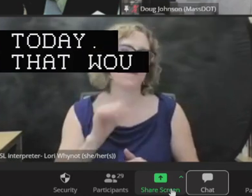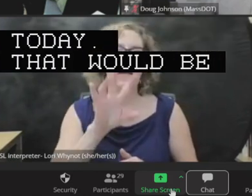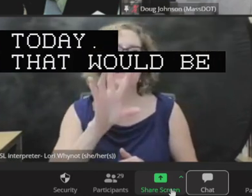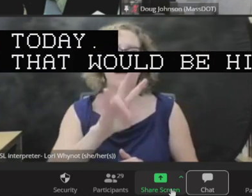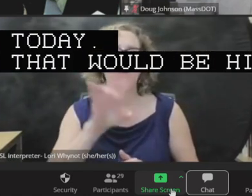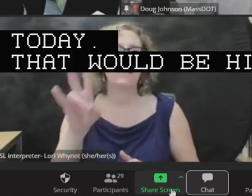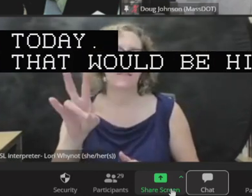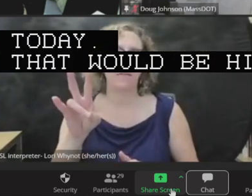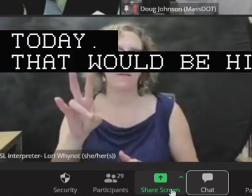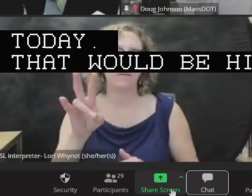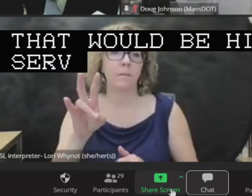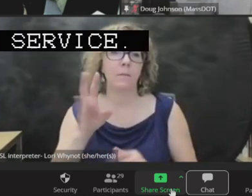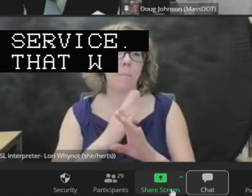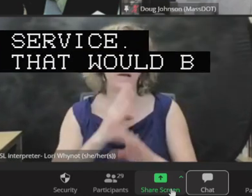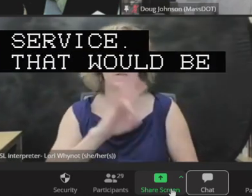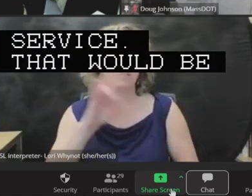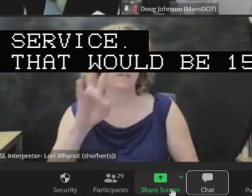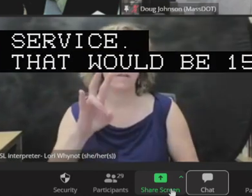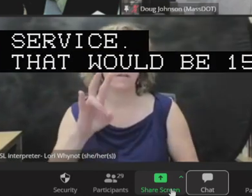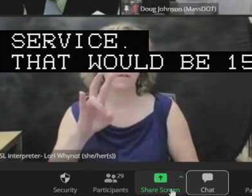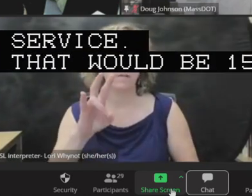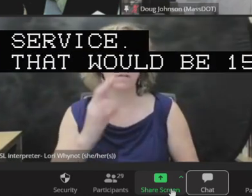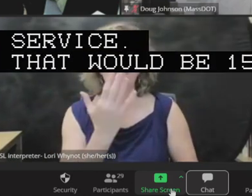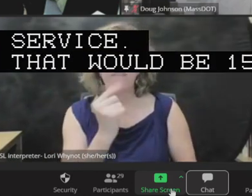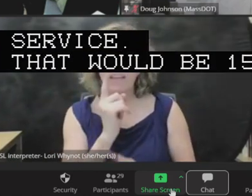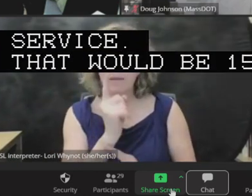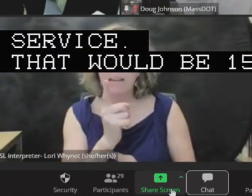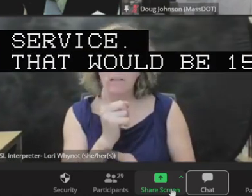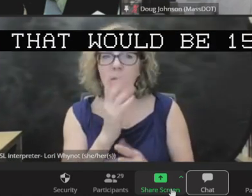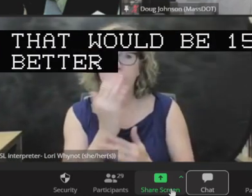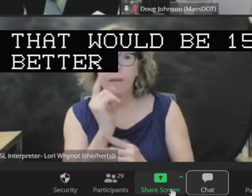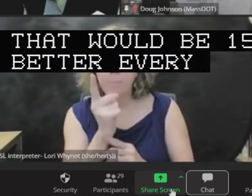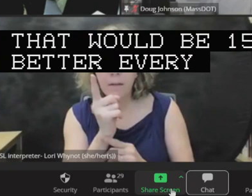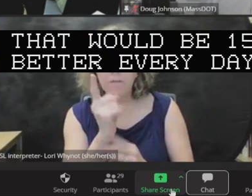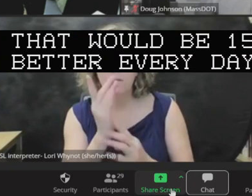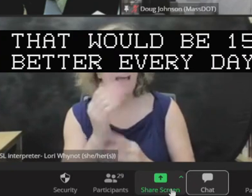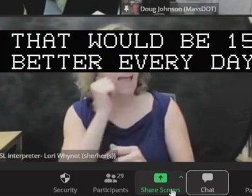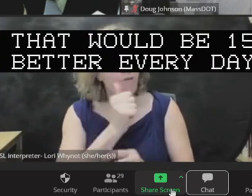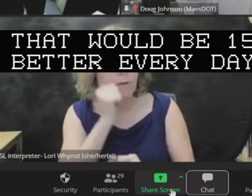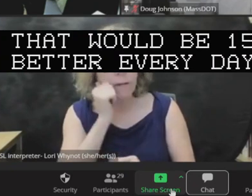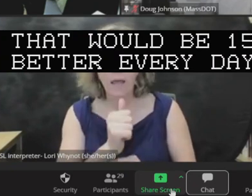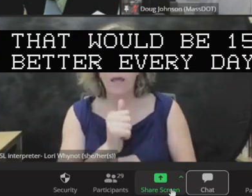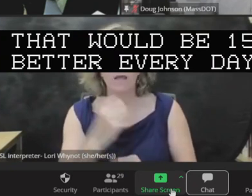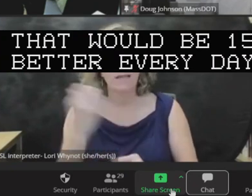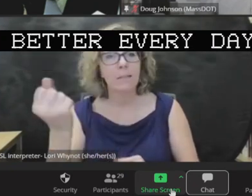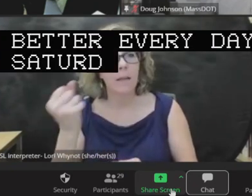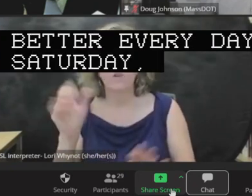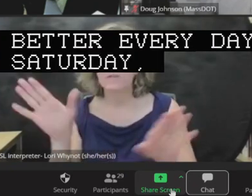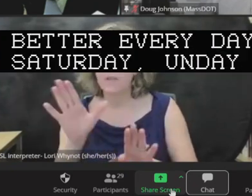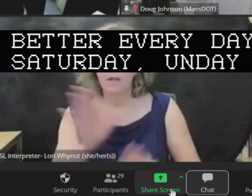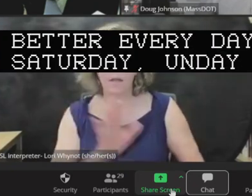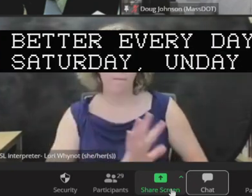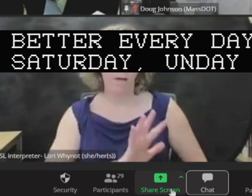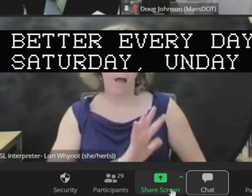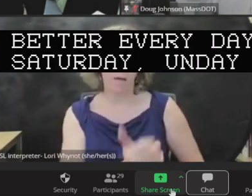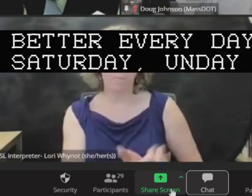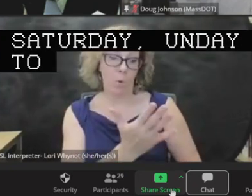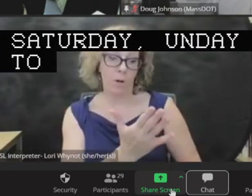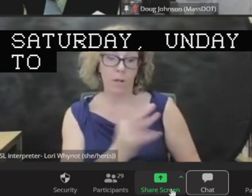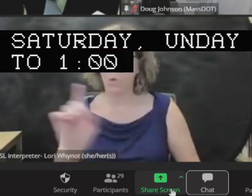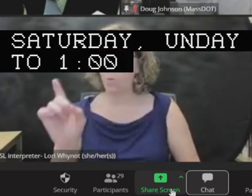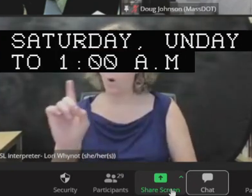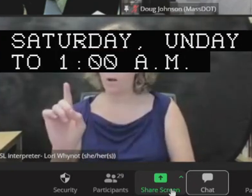would be 15 minutes or better every day, weekdays, Saturday, Sunday, from 5 a.m. to 1 a.m., 15 minutes or